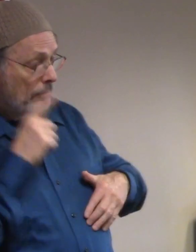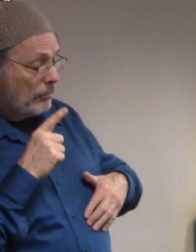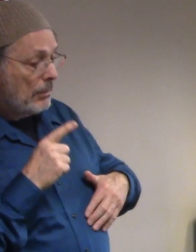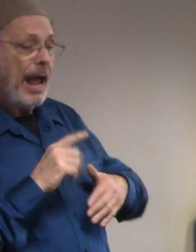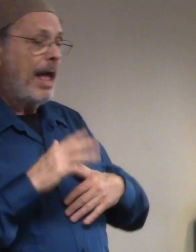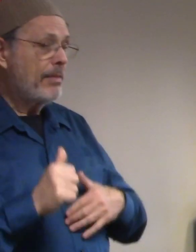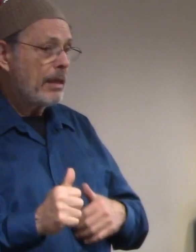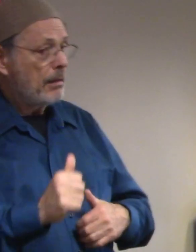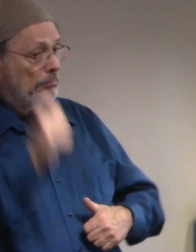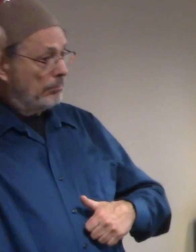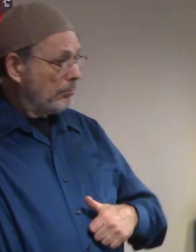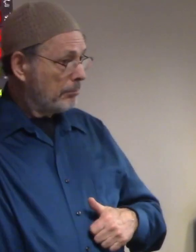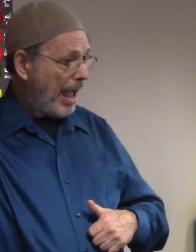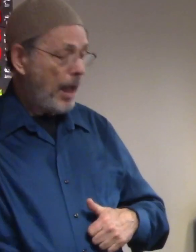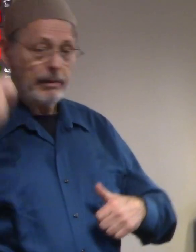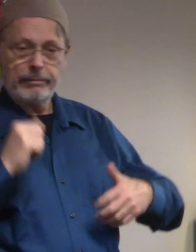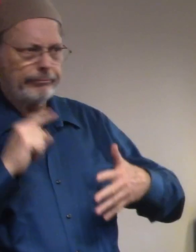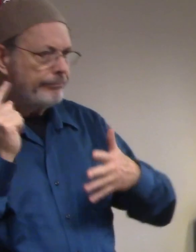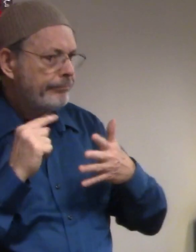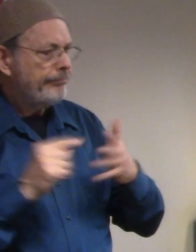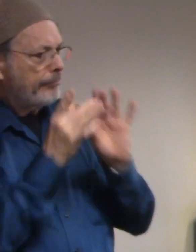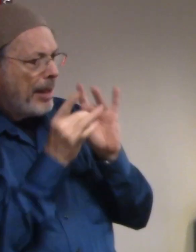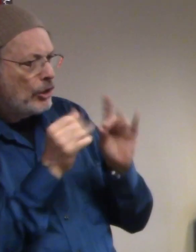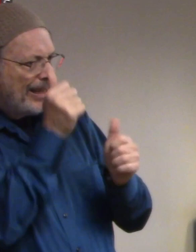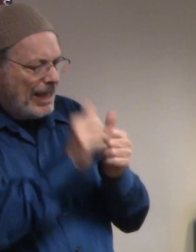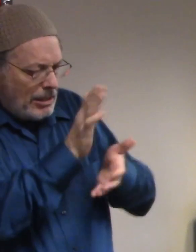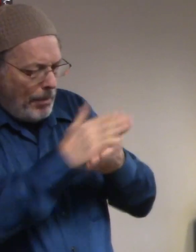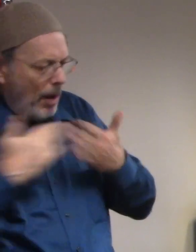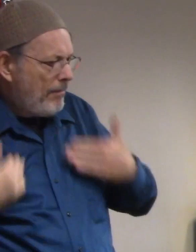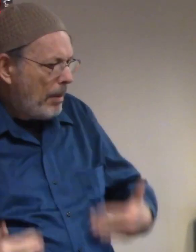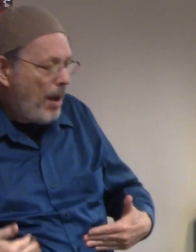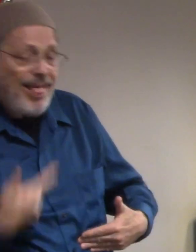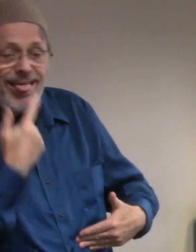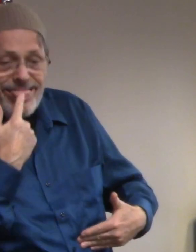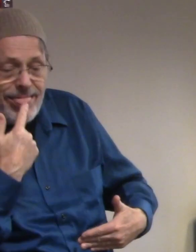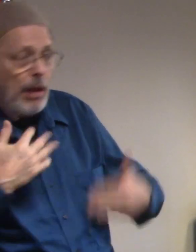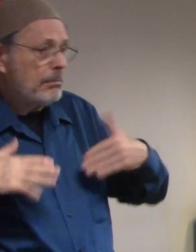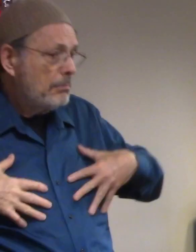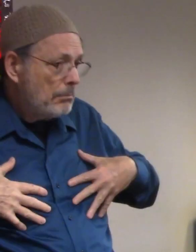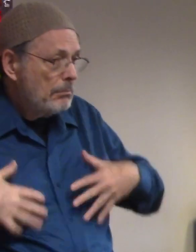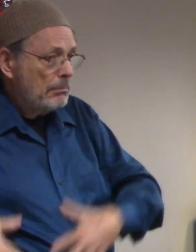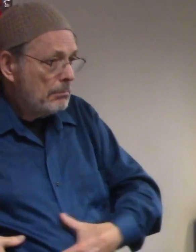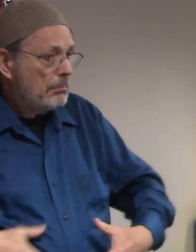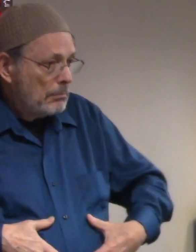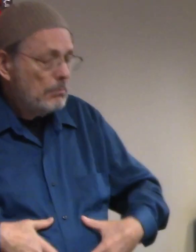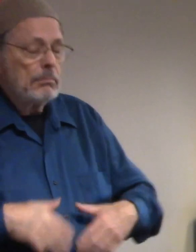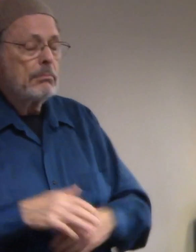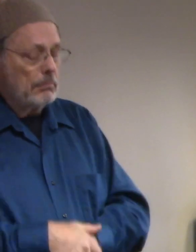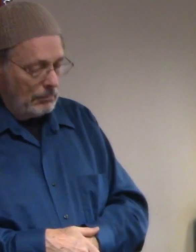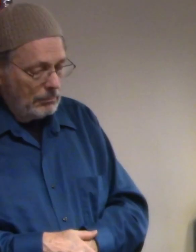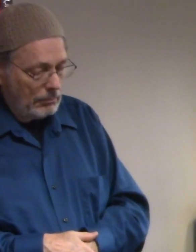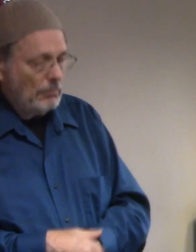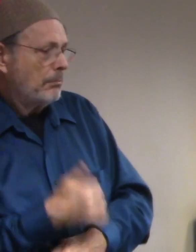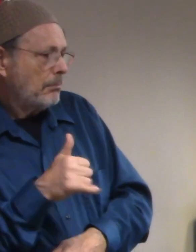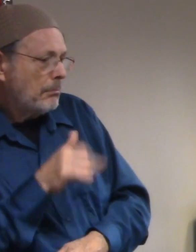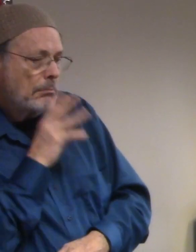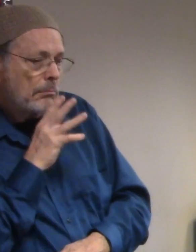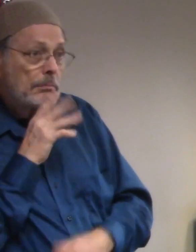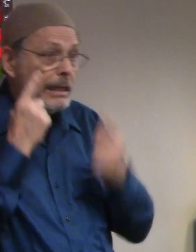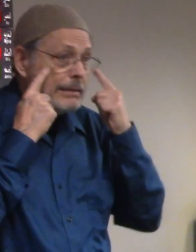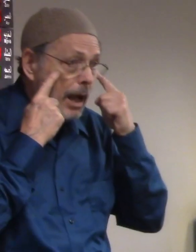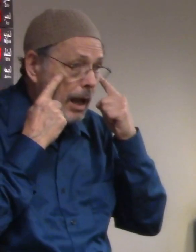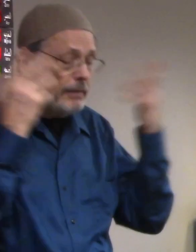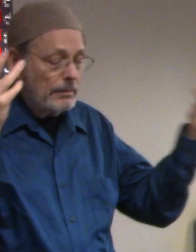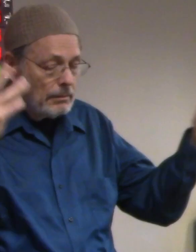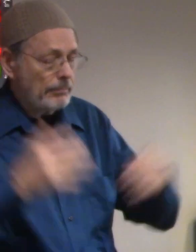back of the Prophet sallallahu alaihi wasallam. Fa innama yassarna bi lisanik, the tongue of the Prophet sallallahu alaihi wasallam. La yamut la tamadunna aynik, the eye of the Prophet sallallahu